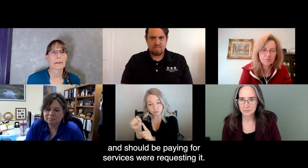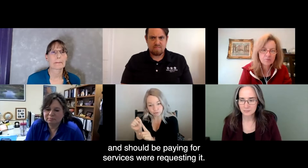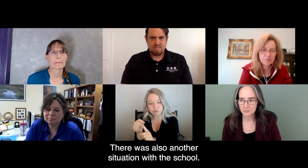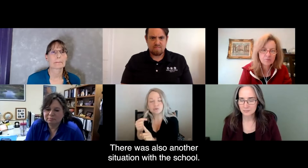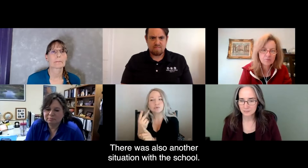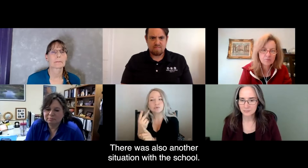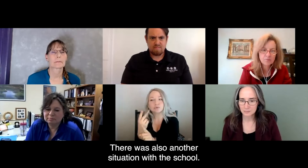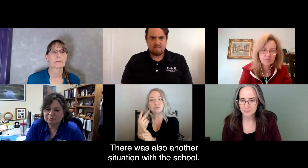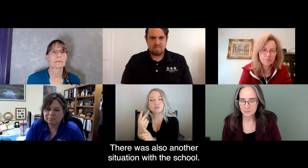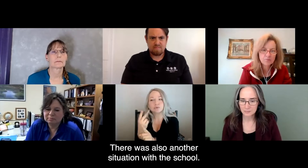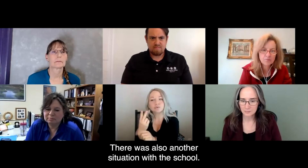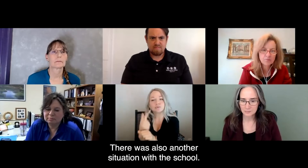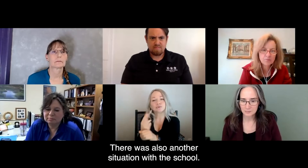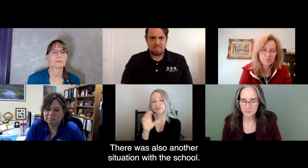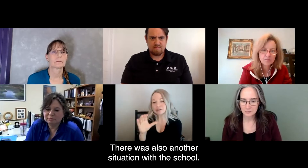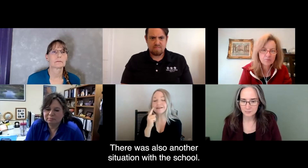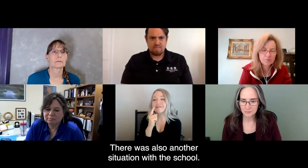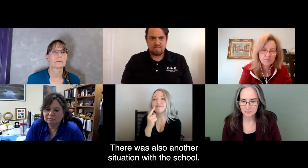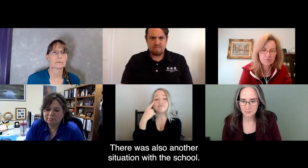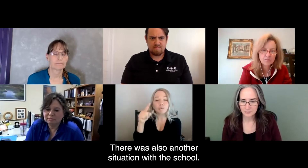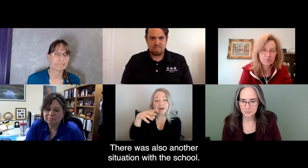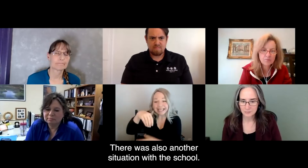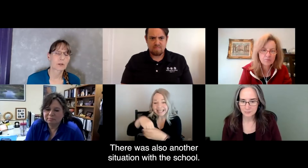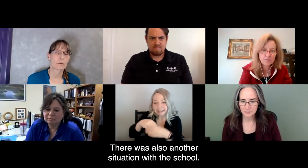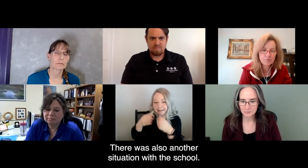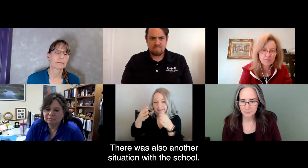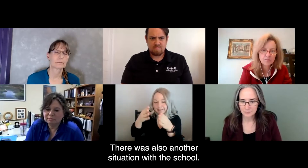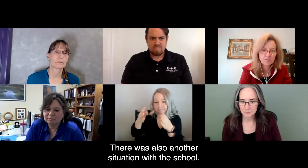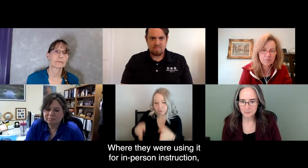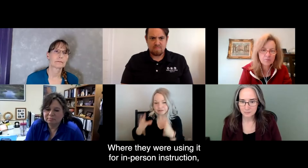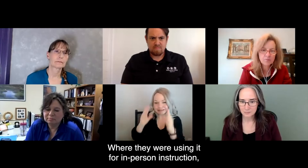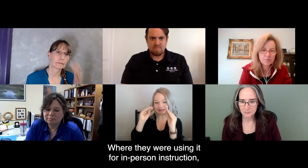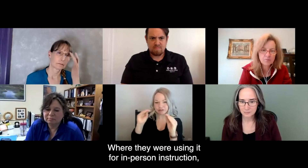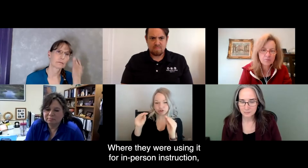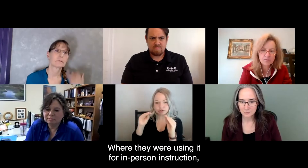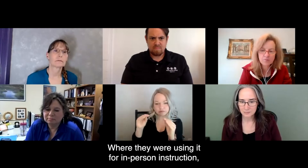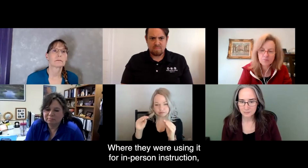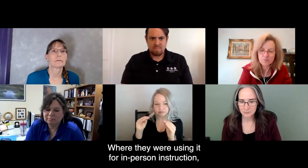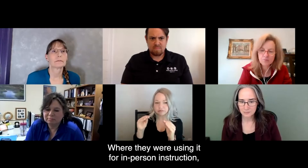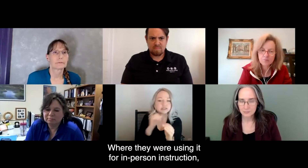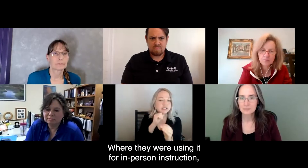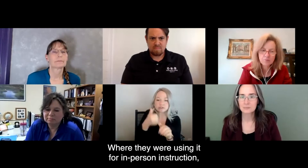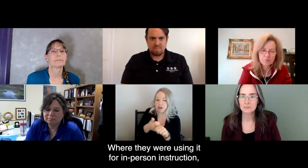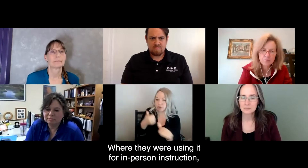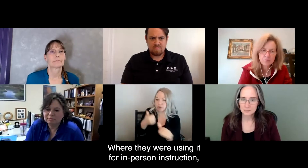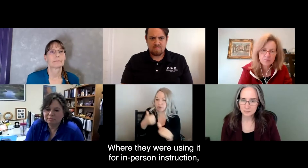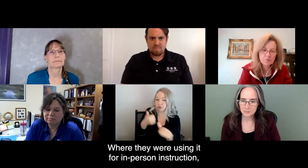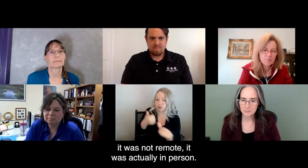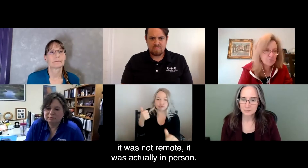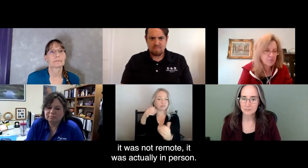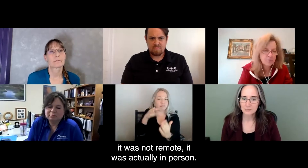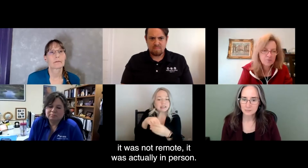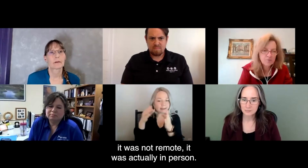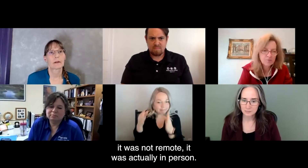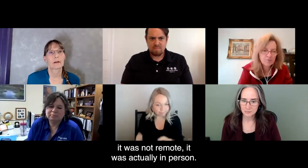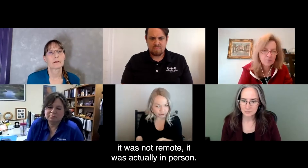were requesting it. There was also another situation with the school where they were using it for in-person instruction. It